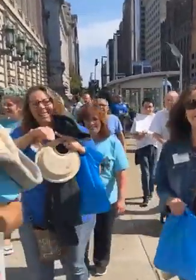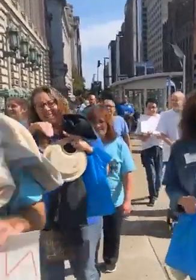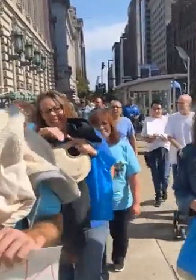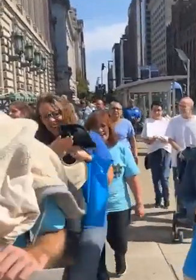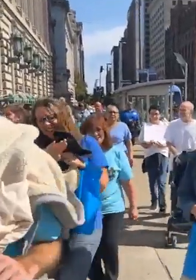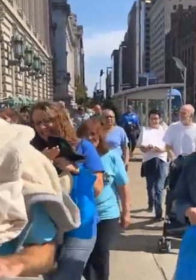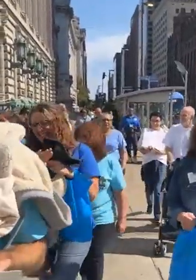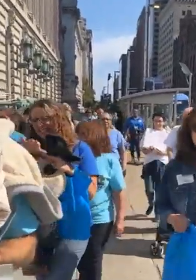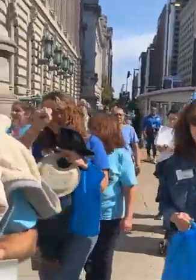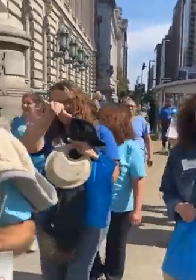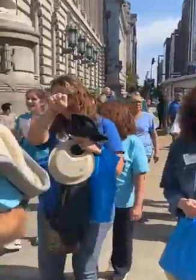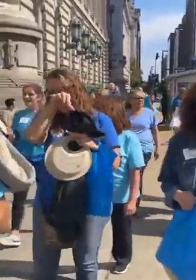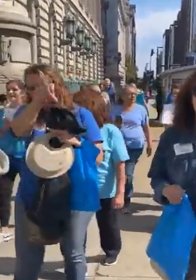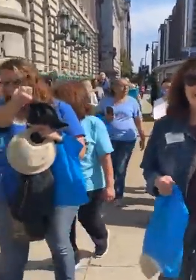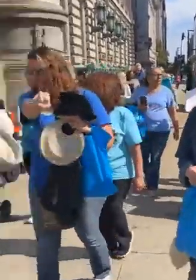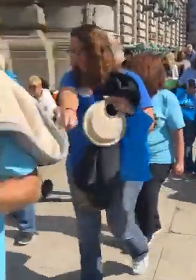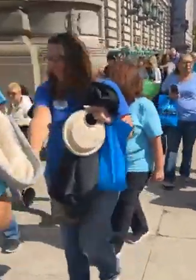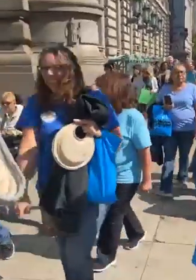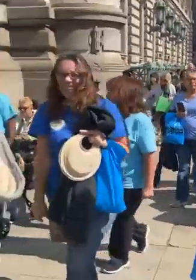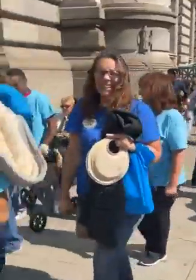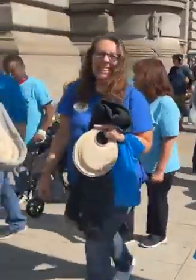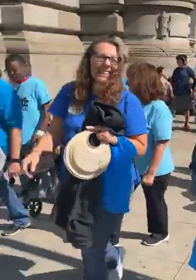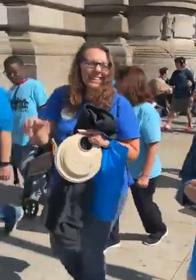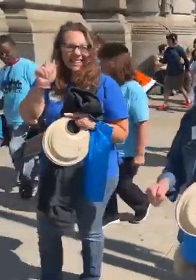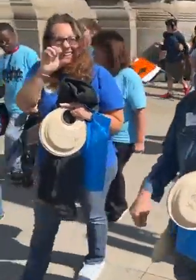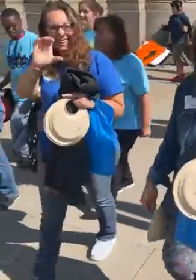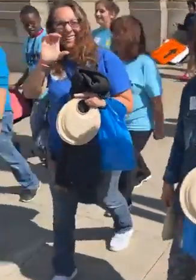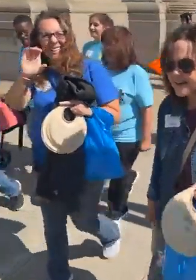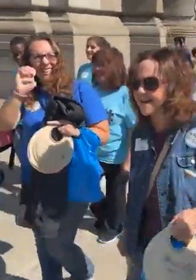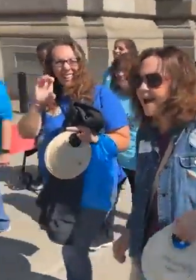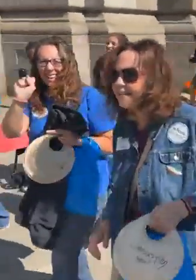ESS, access, access, yes, yes, yes.